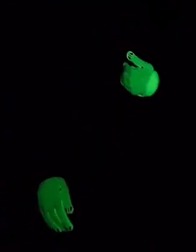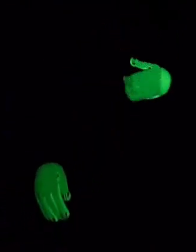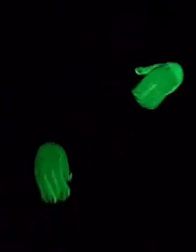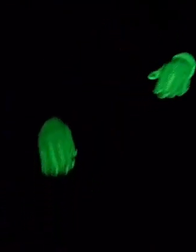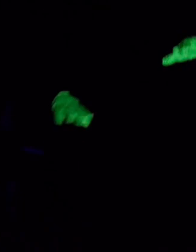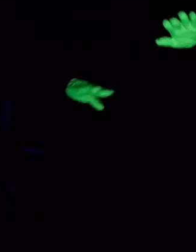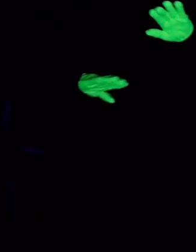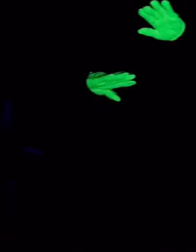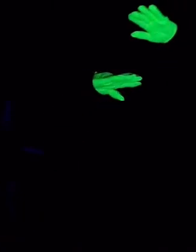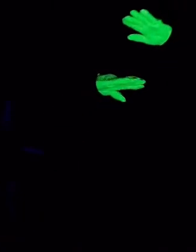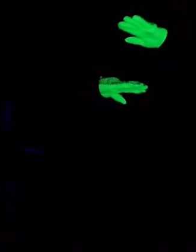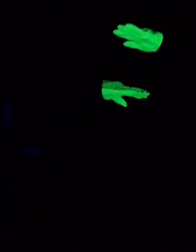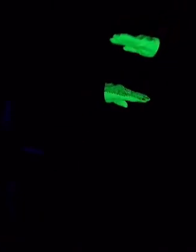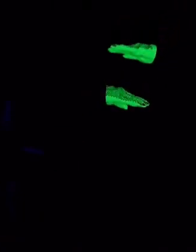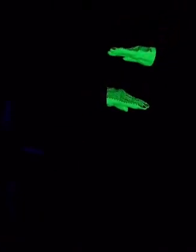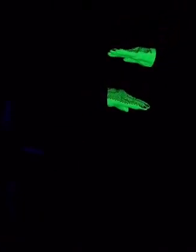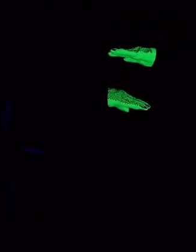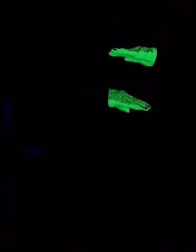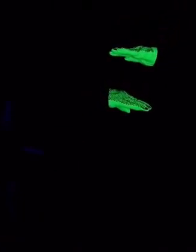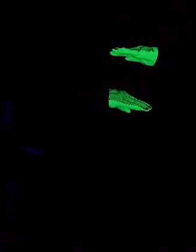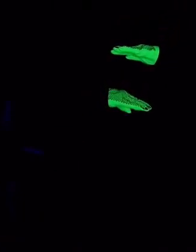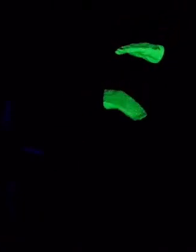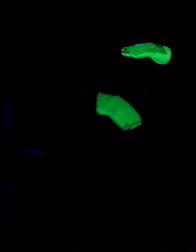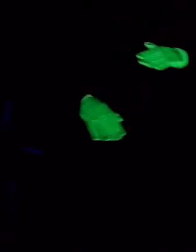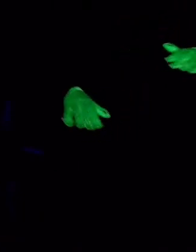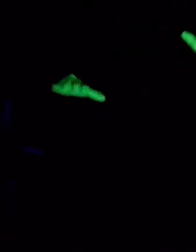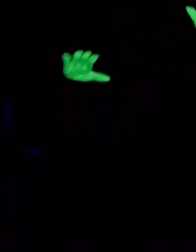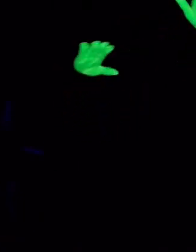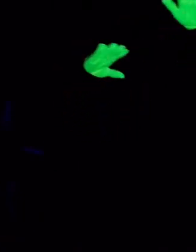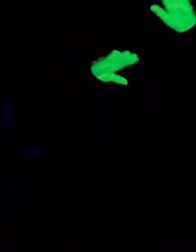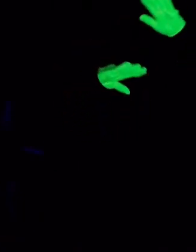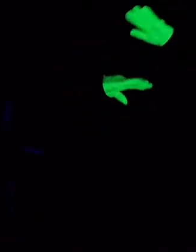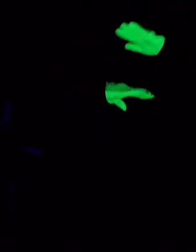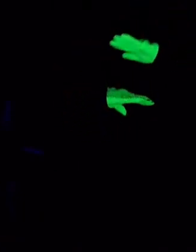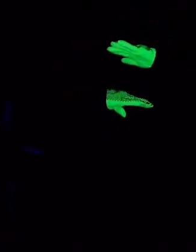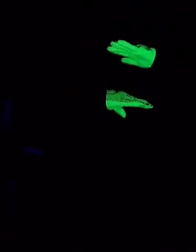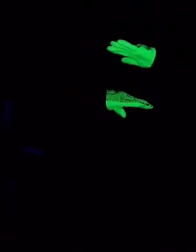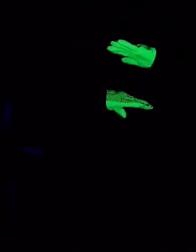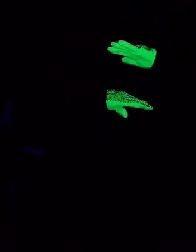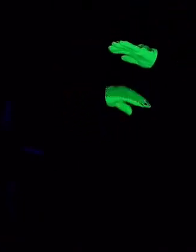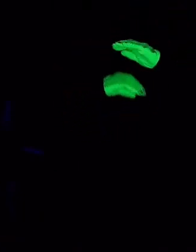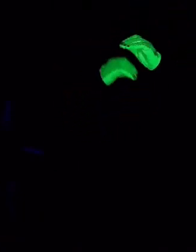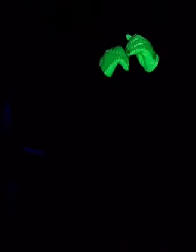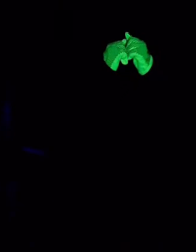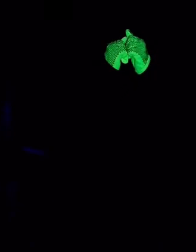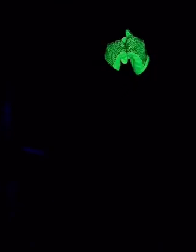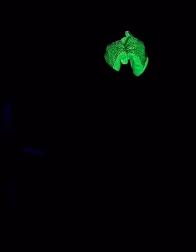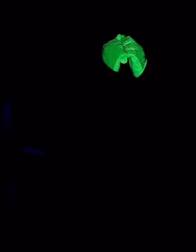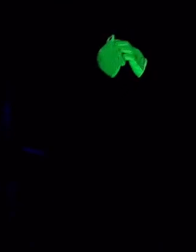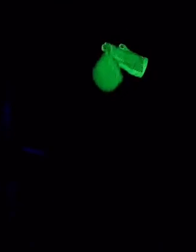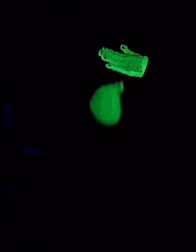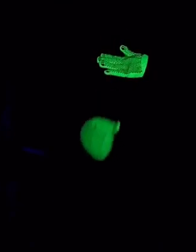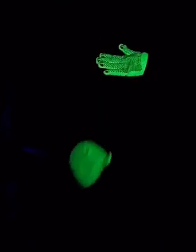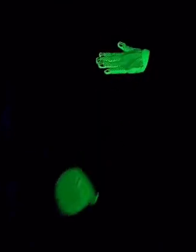It is well It is well With my